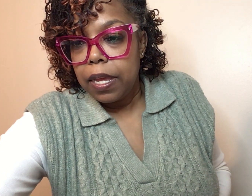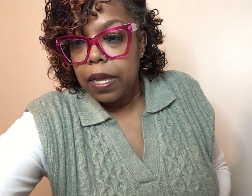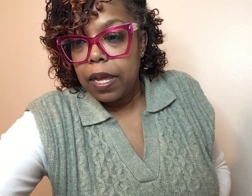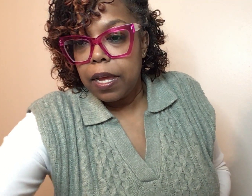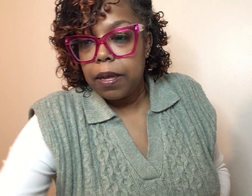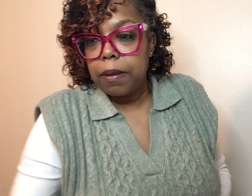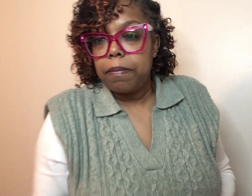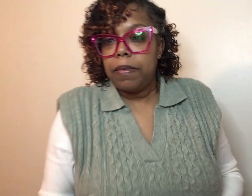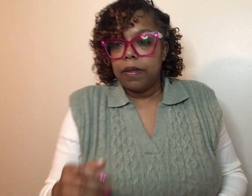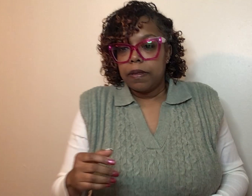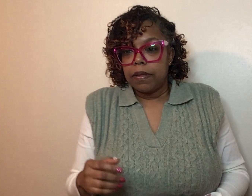Um,